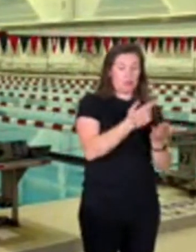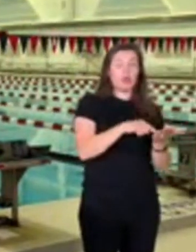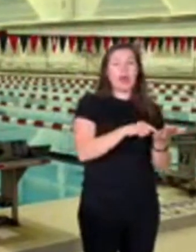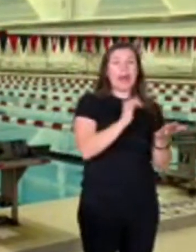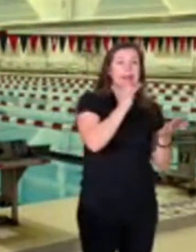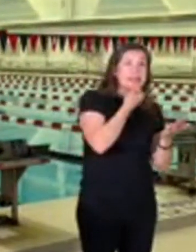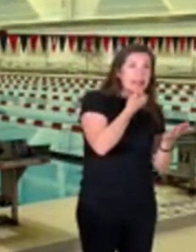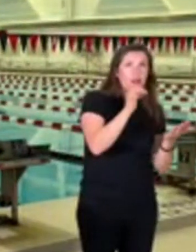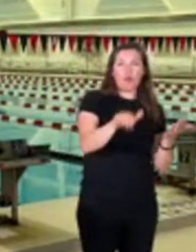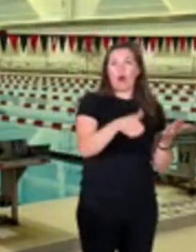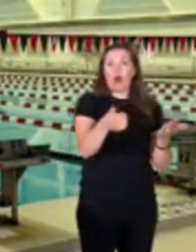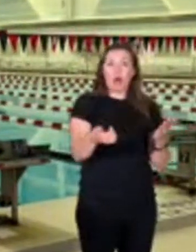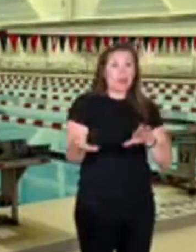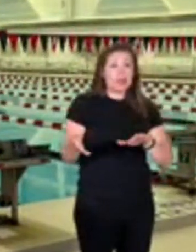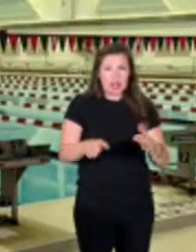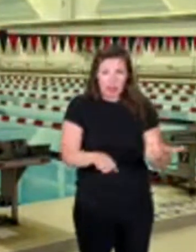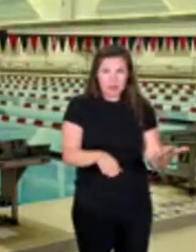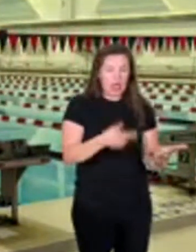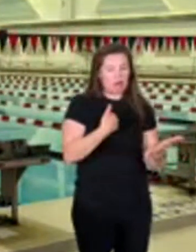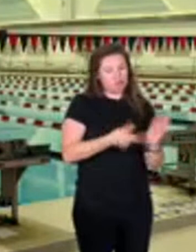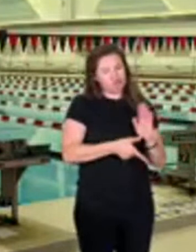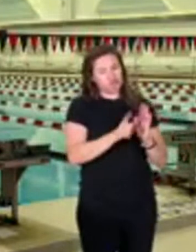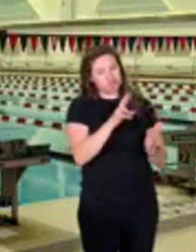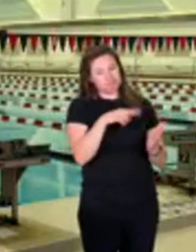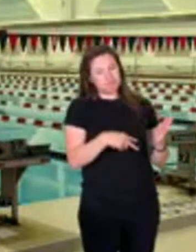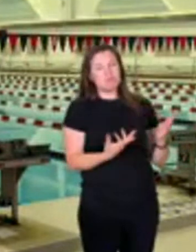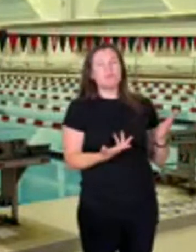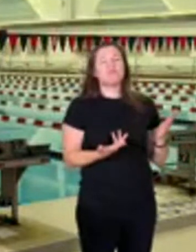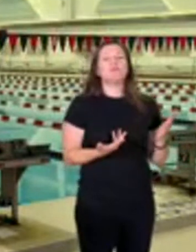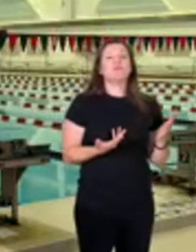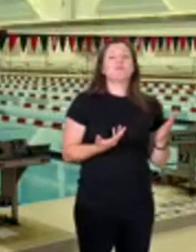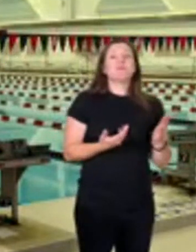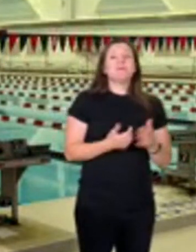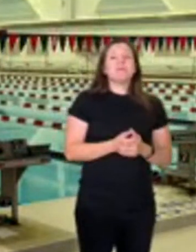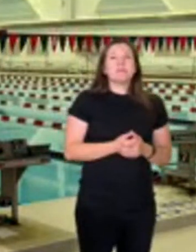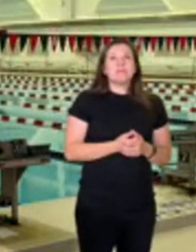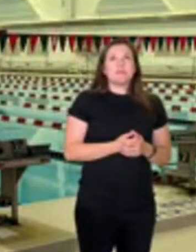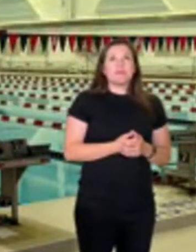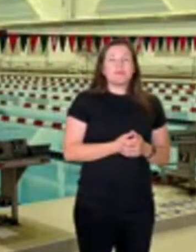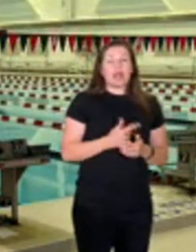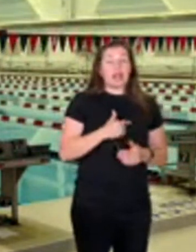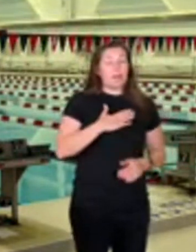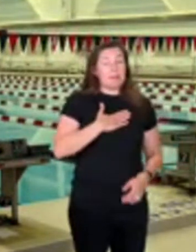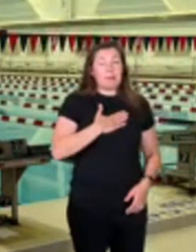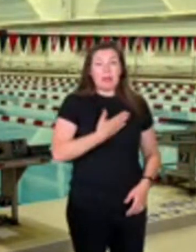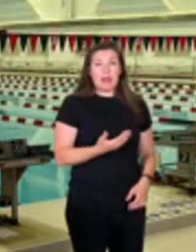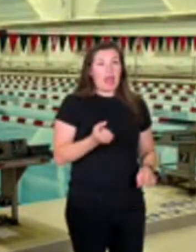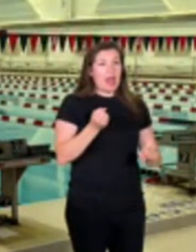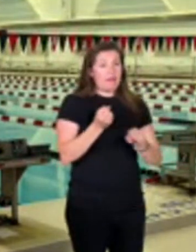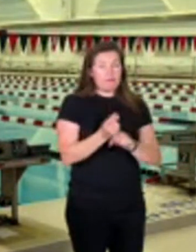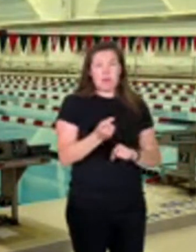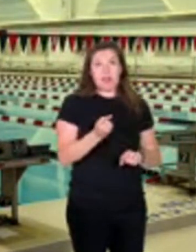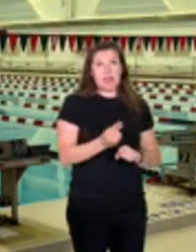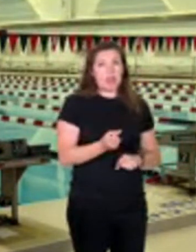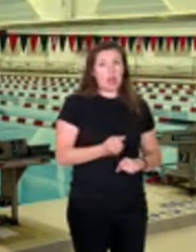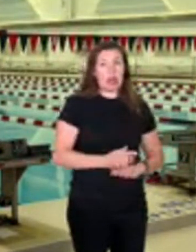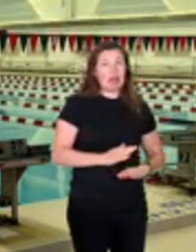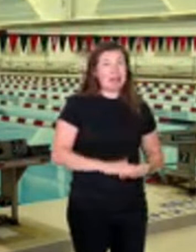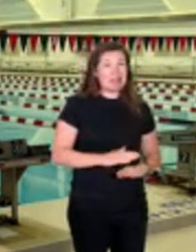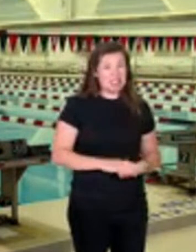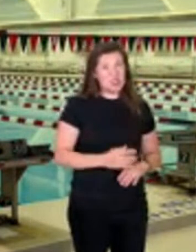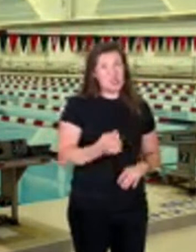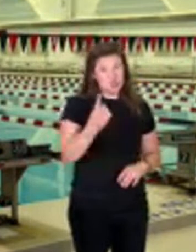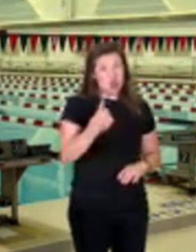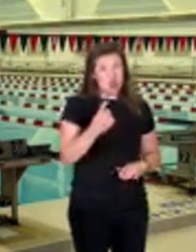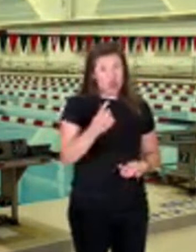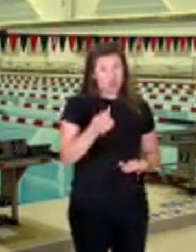other deaths in Erie County, and I have to admit, every year I've gotten at least one that has a